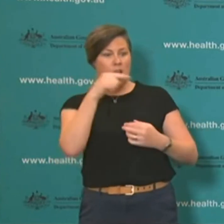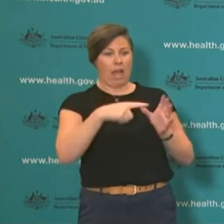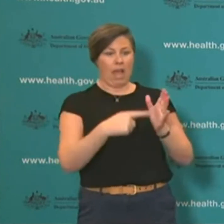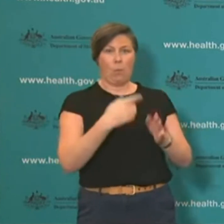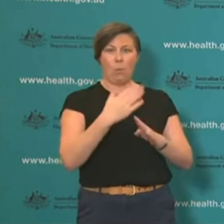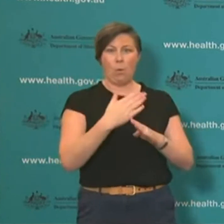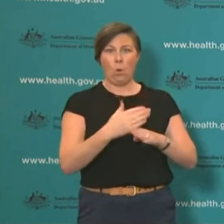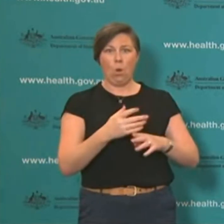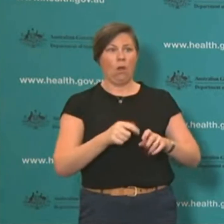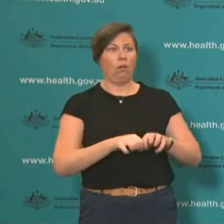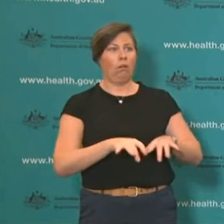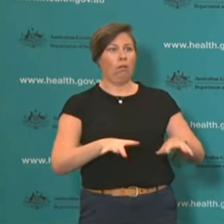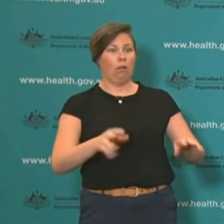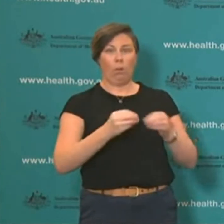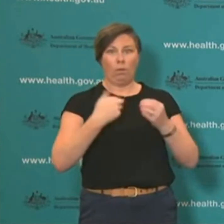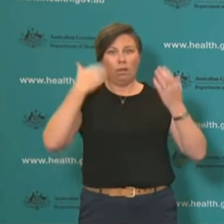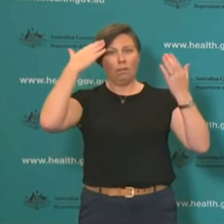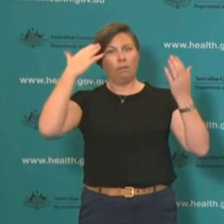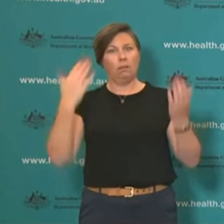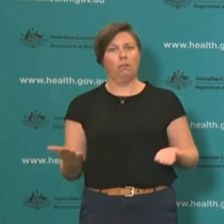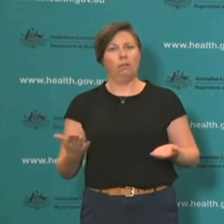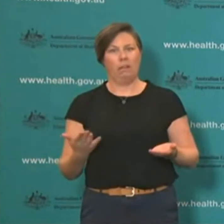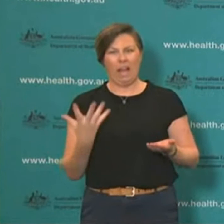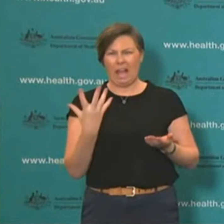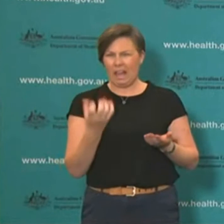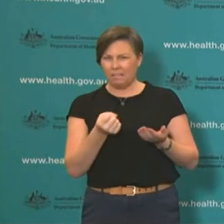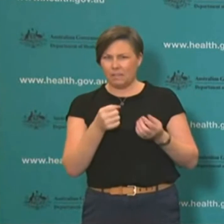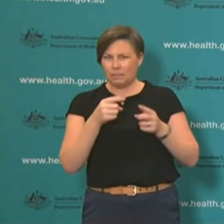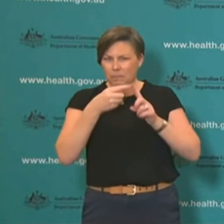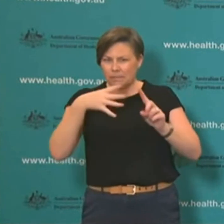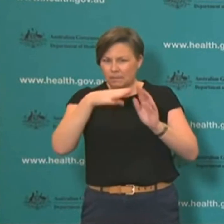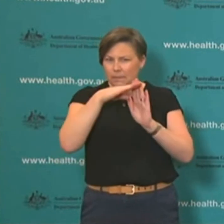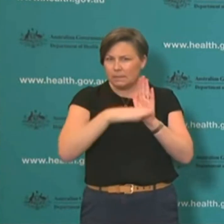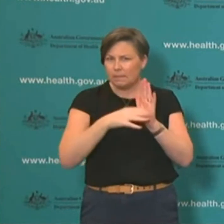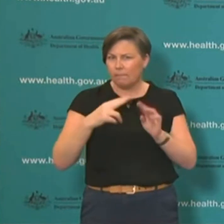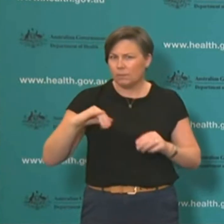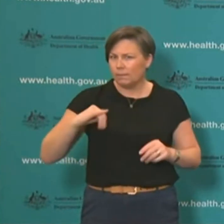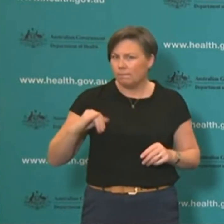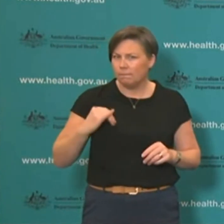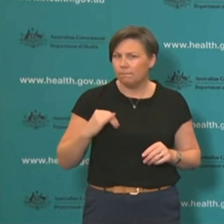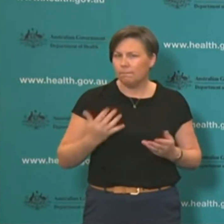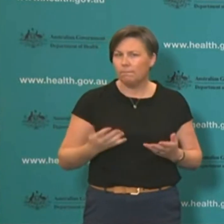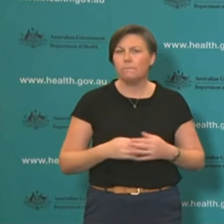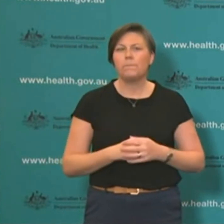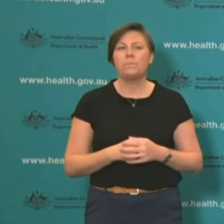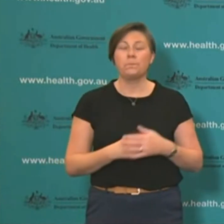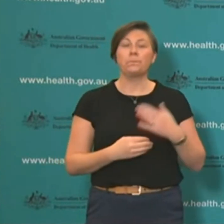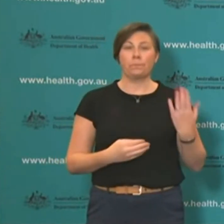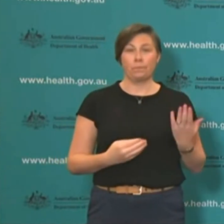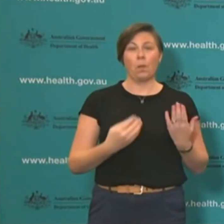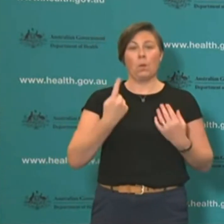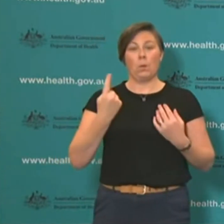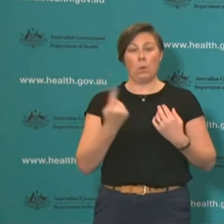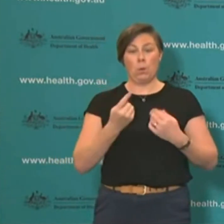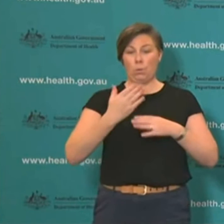the protocol there at the moment? Well, I mean, the specific protocol, of course, is that a person who has COVID-19 and